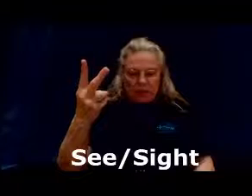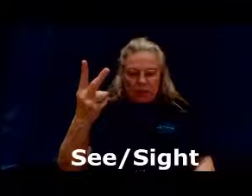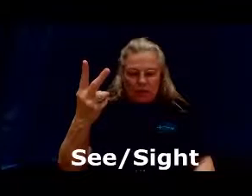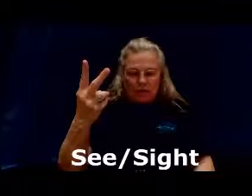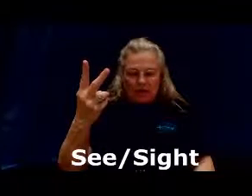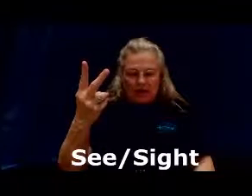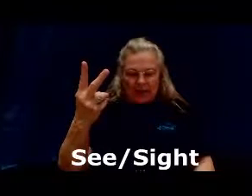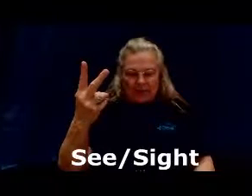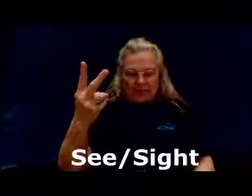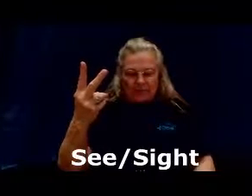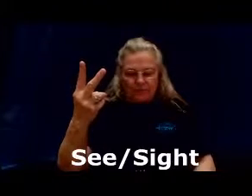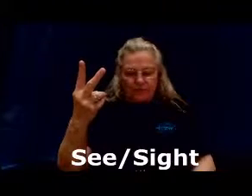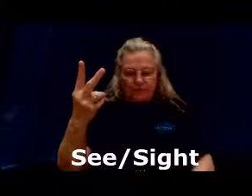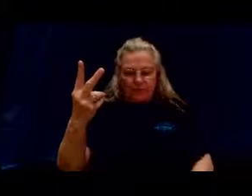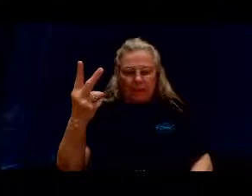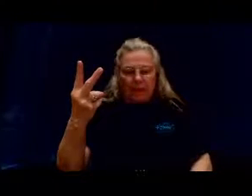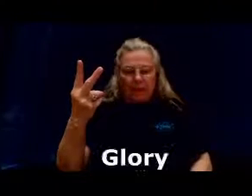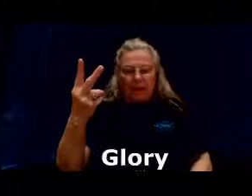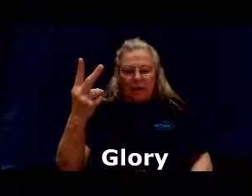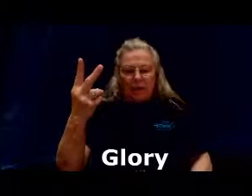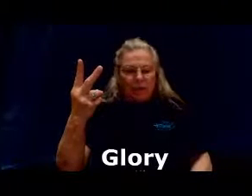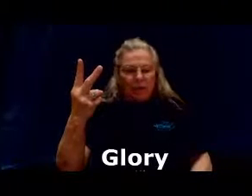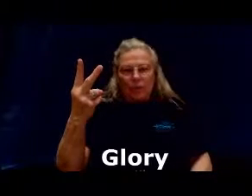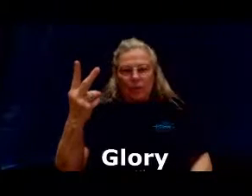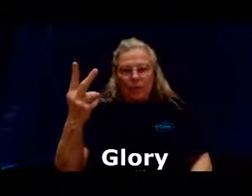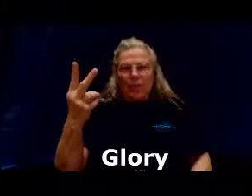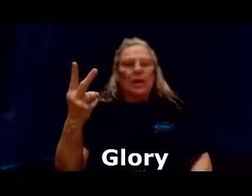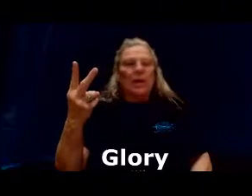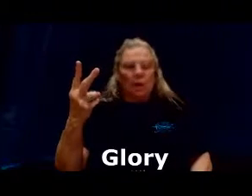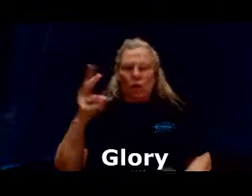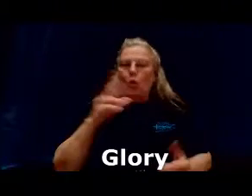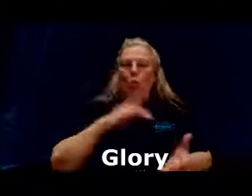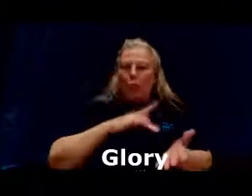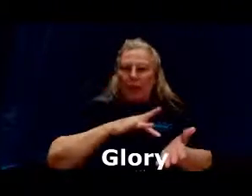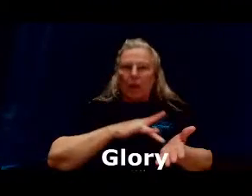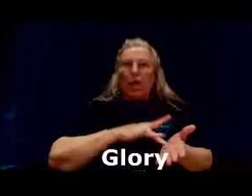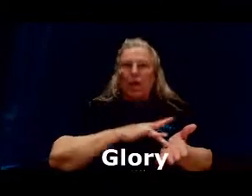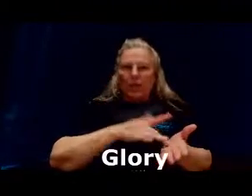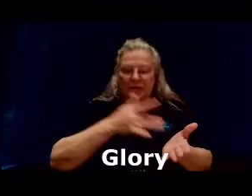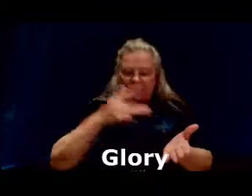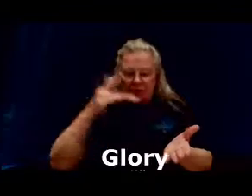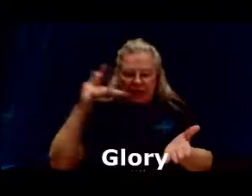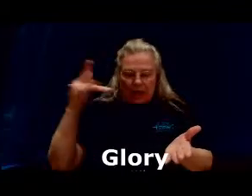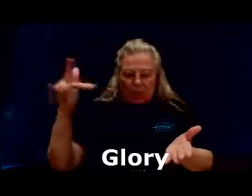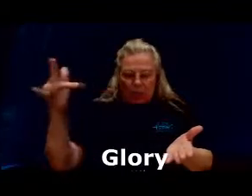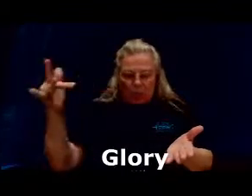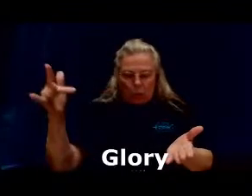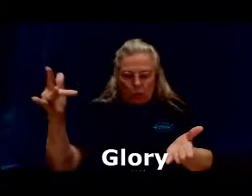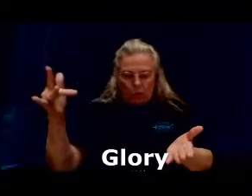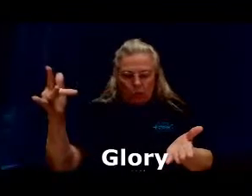or sight. Now, your beaming and your glory are the same word.